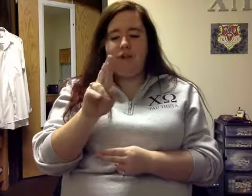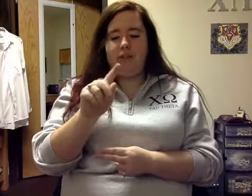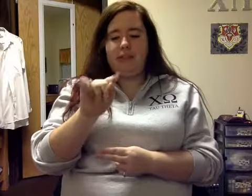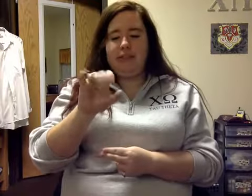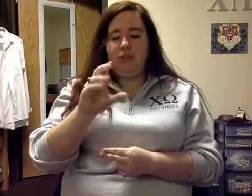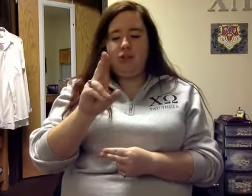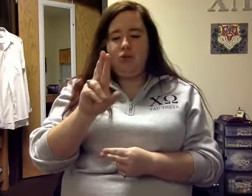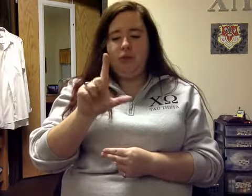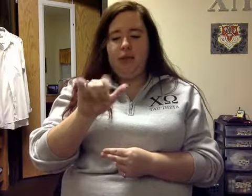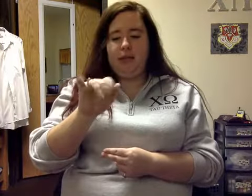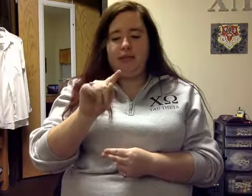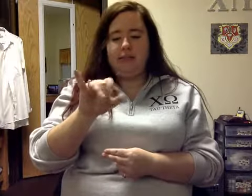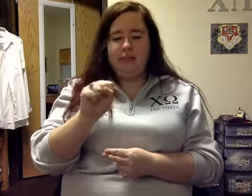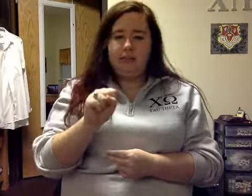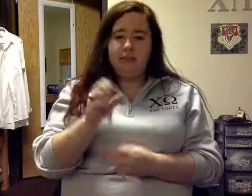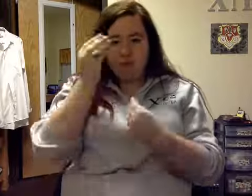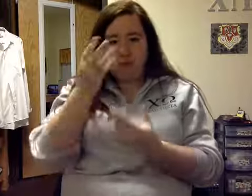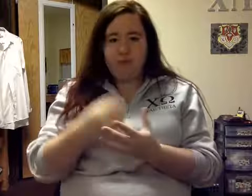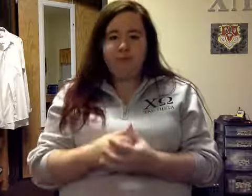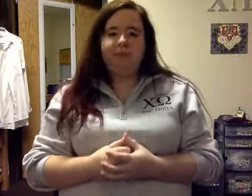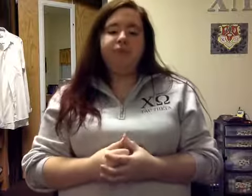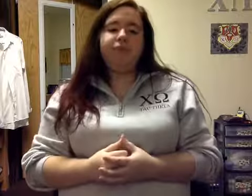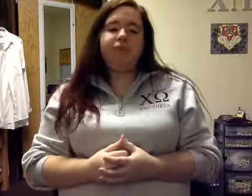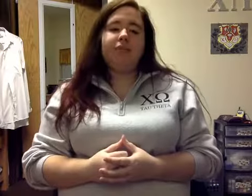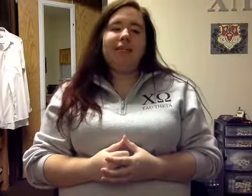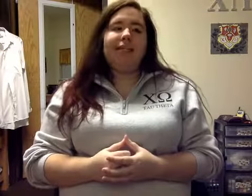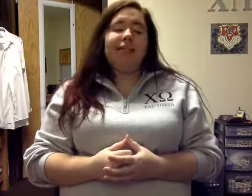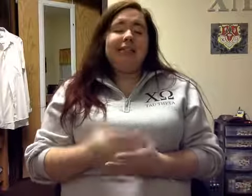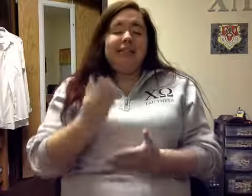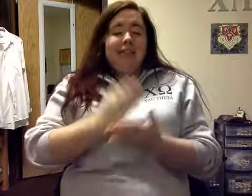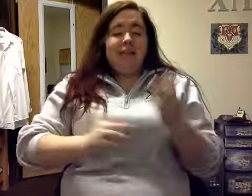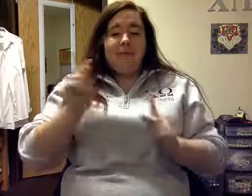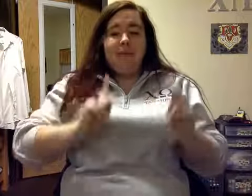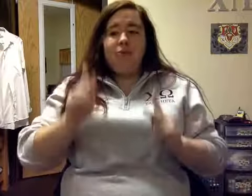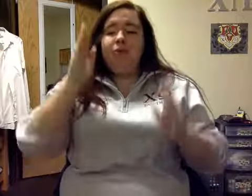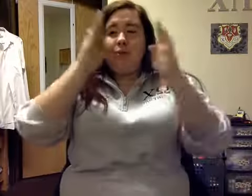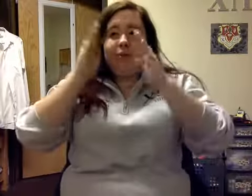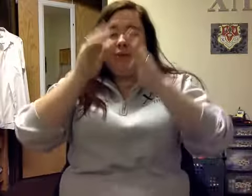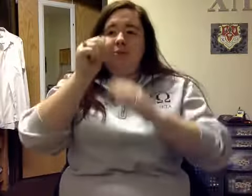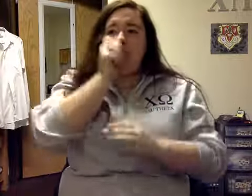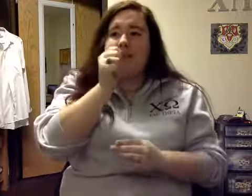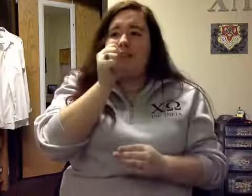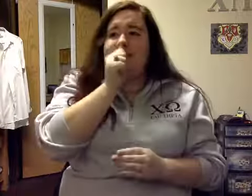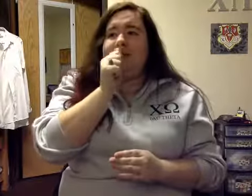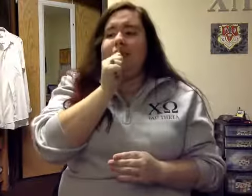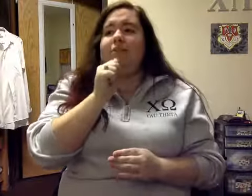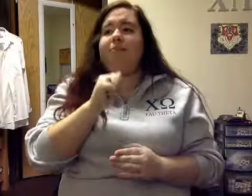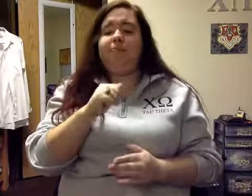and dignity during these exams. We are very cognizant of that and we do keep people's privacy. During